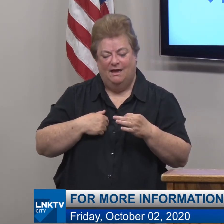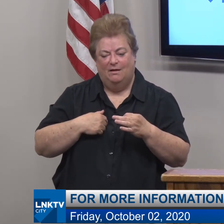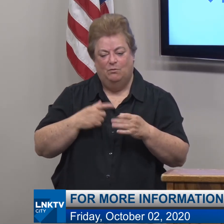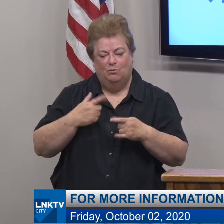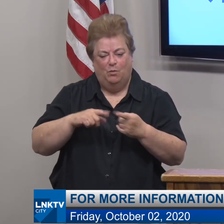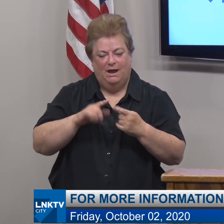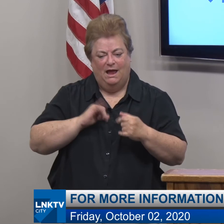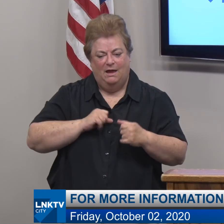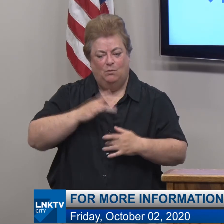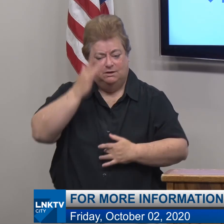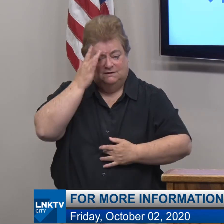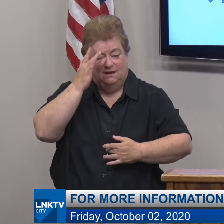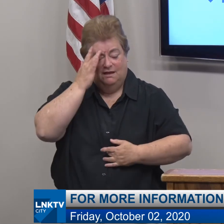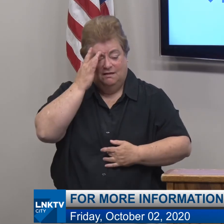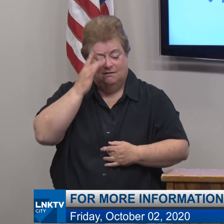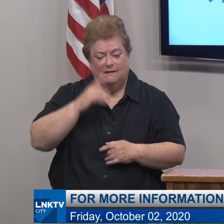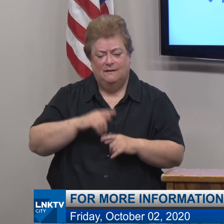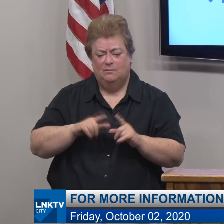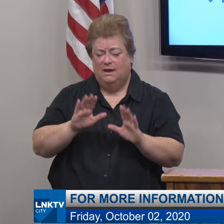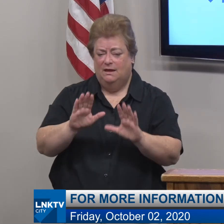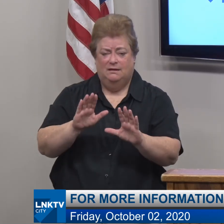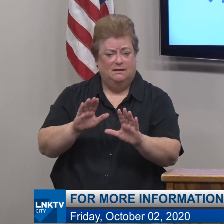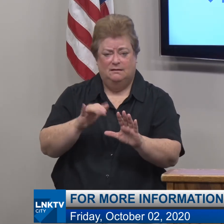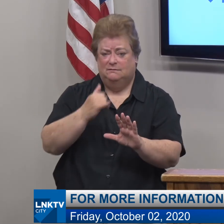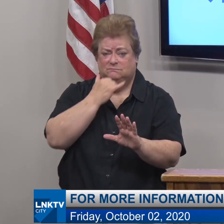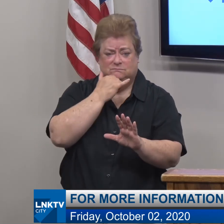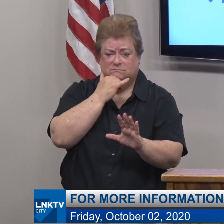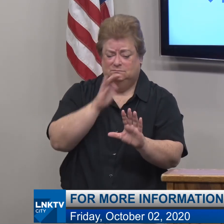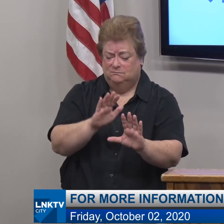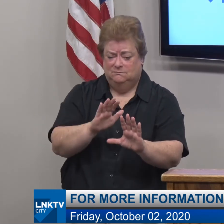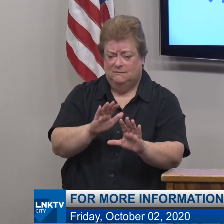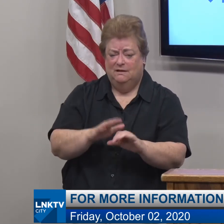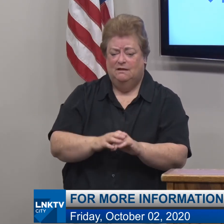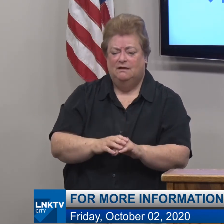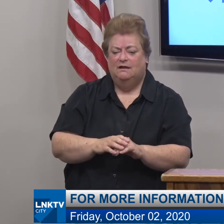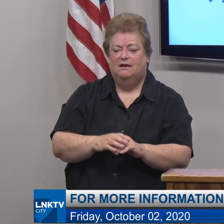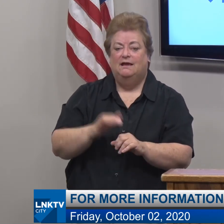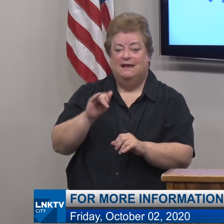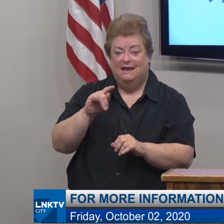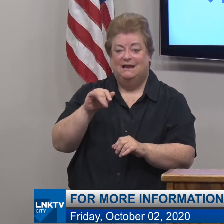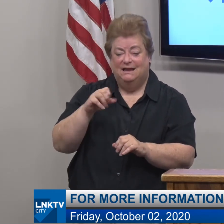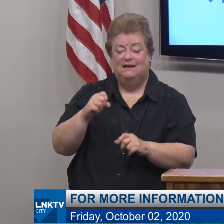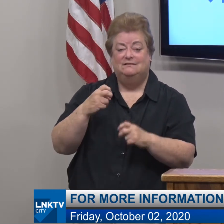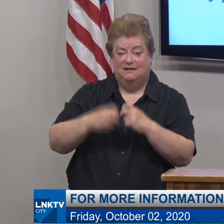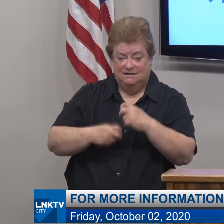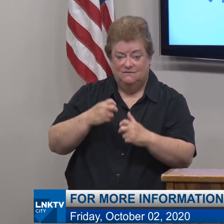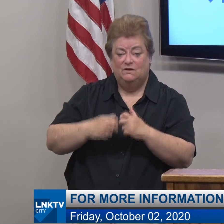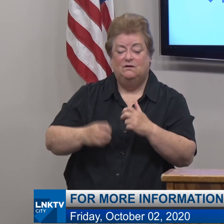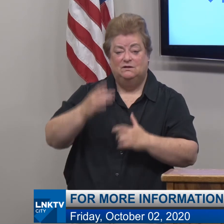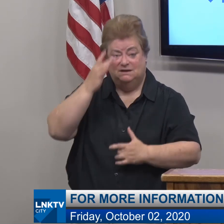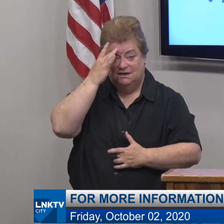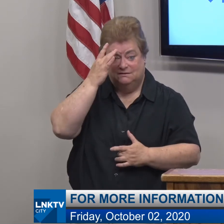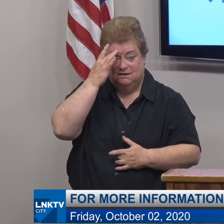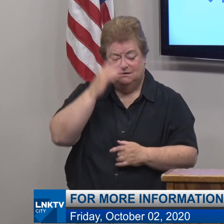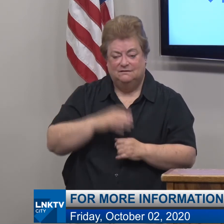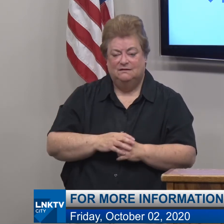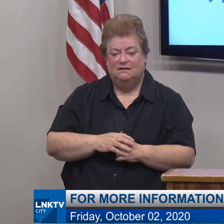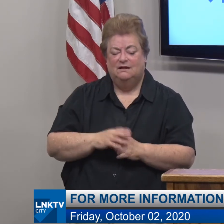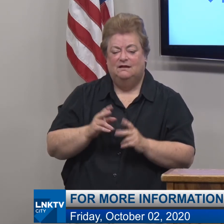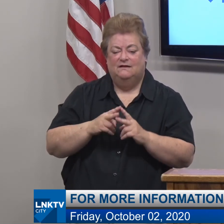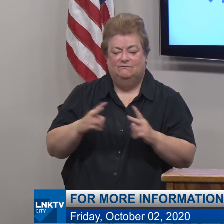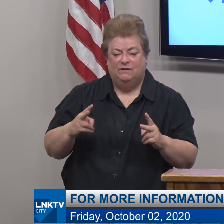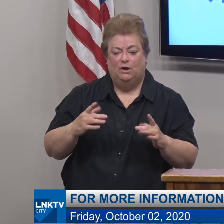But make no mistake, it is a difficult illness, and it's very